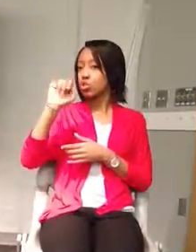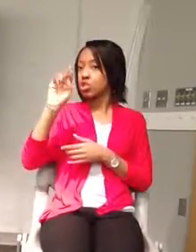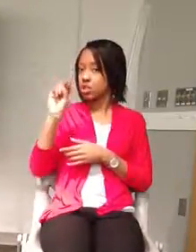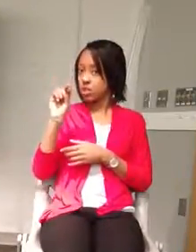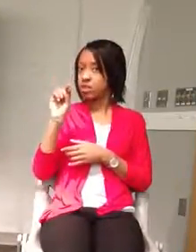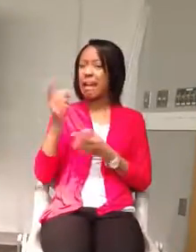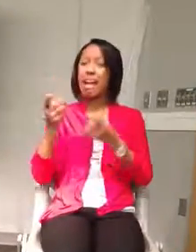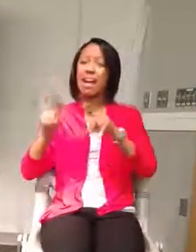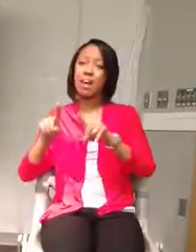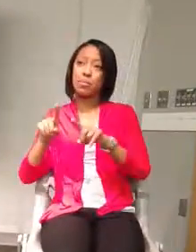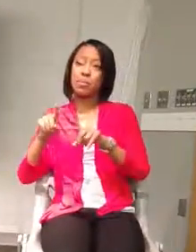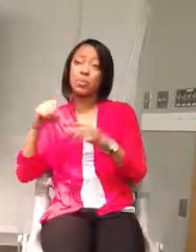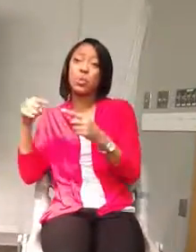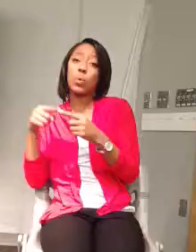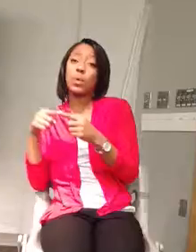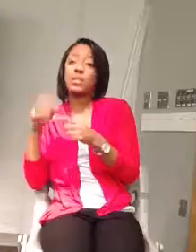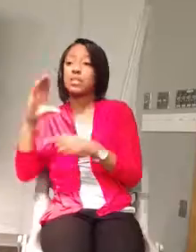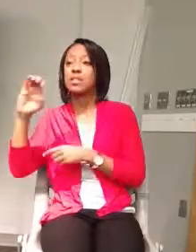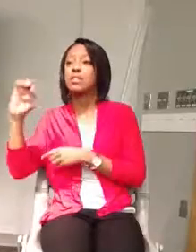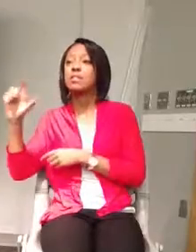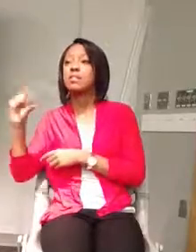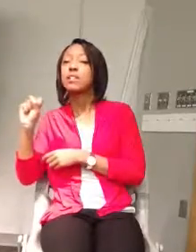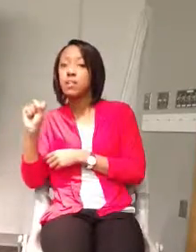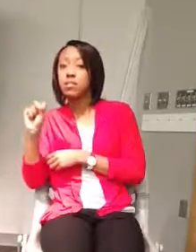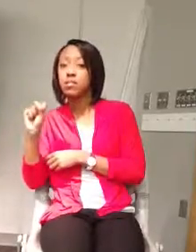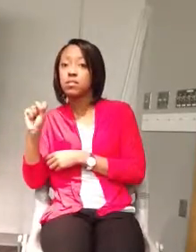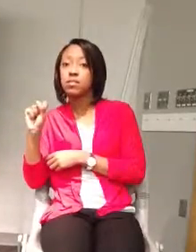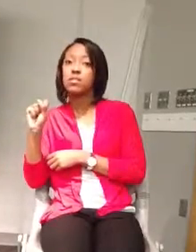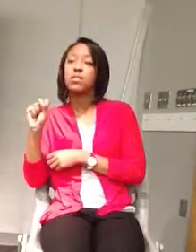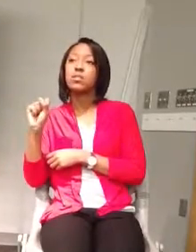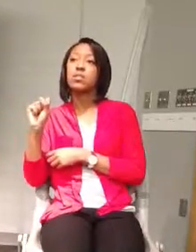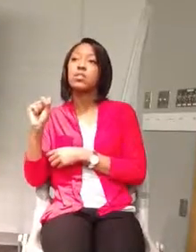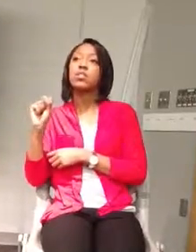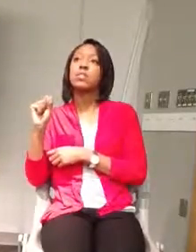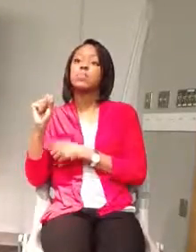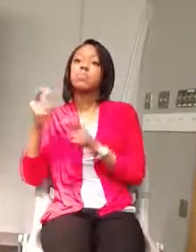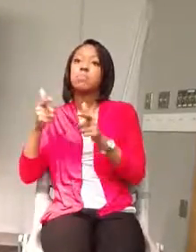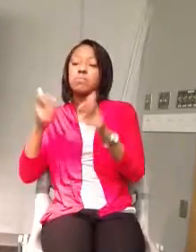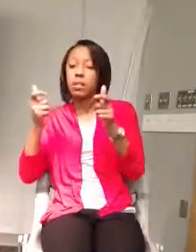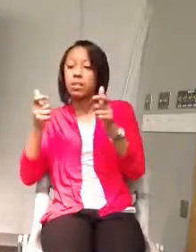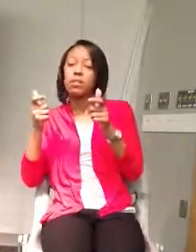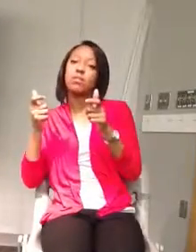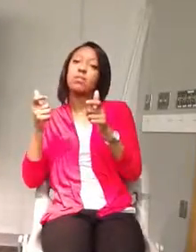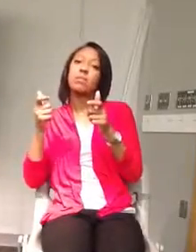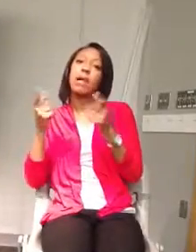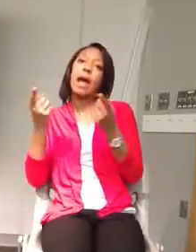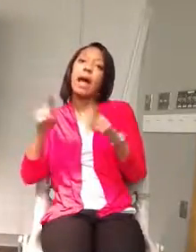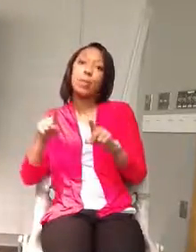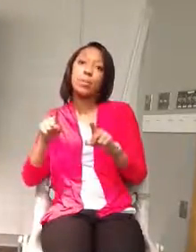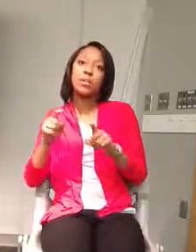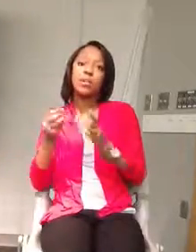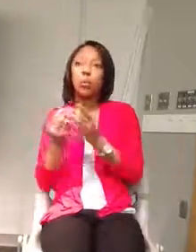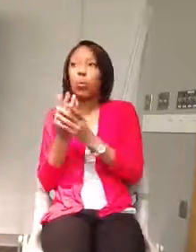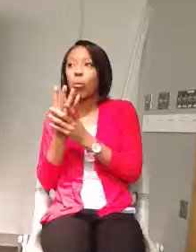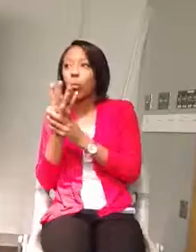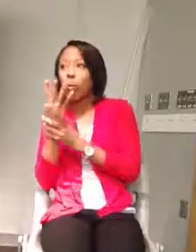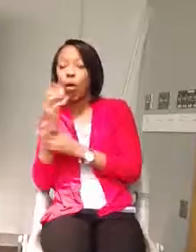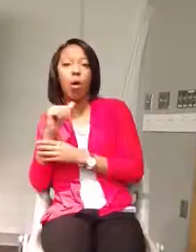these initiated cells are triggered to then grow abnormally. They're now known as a